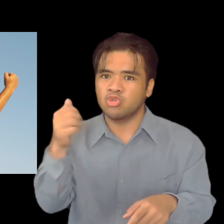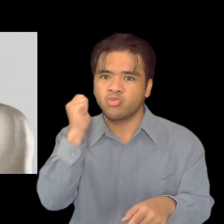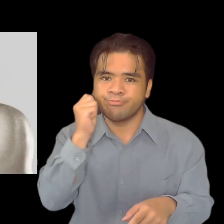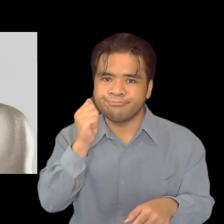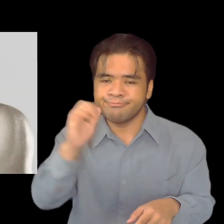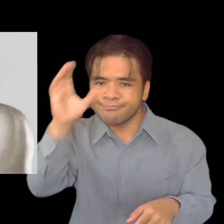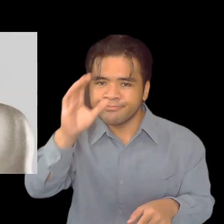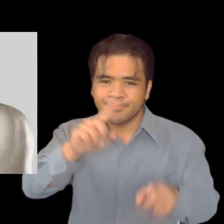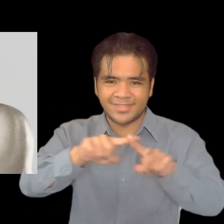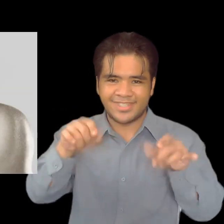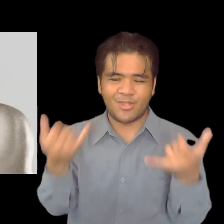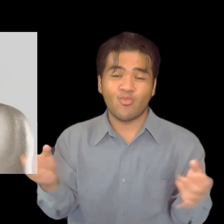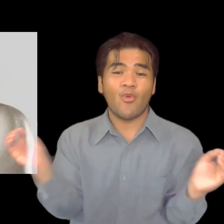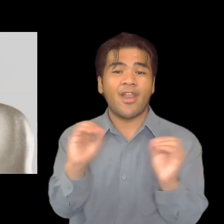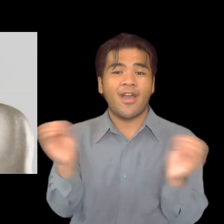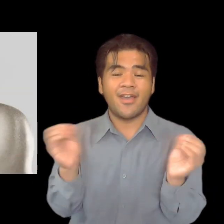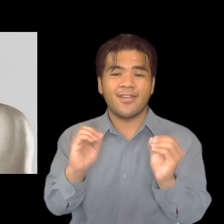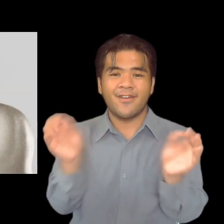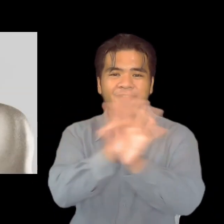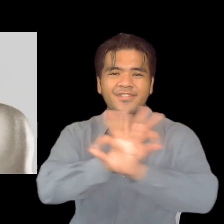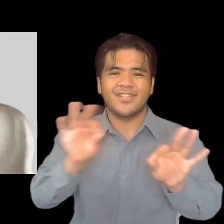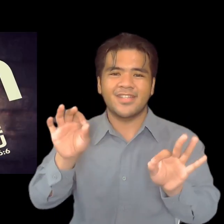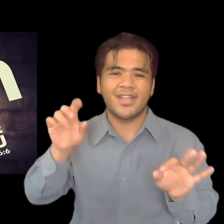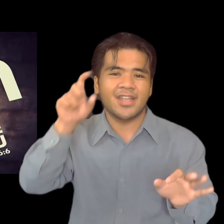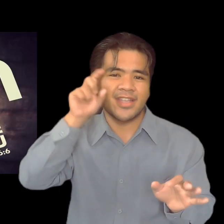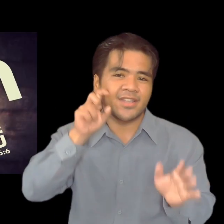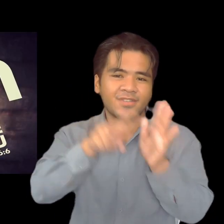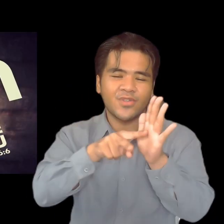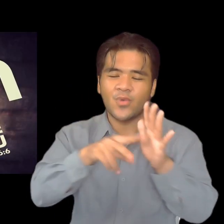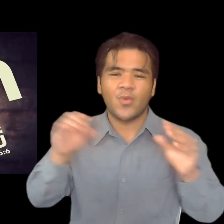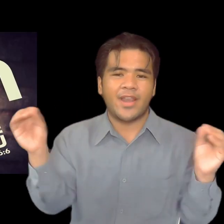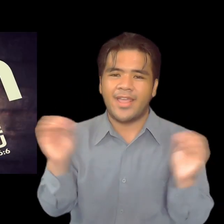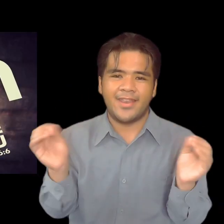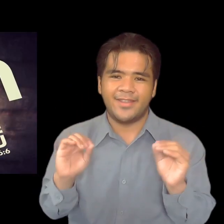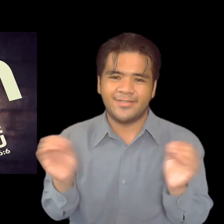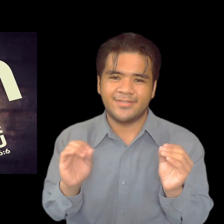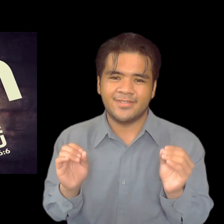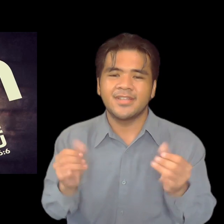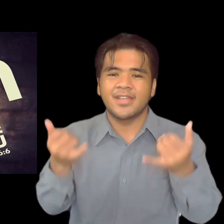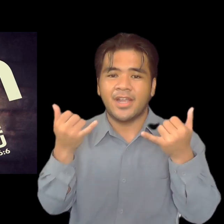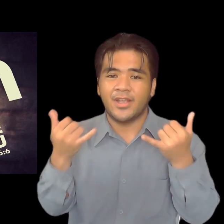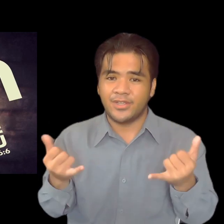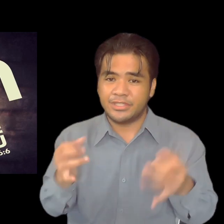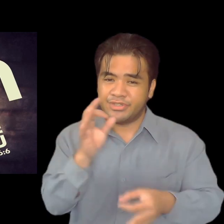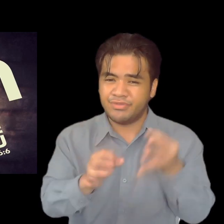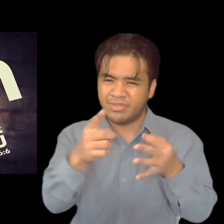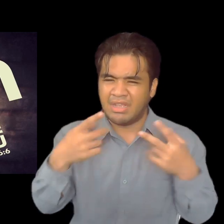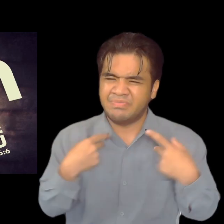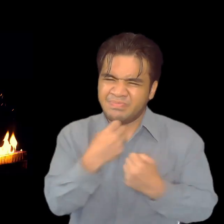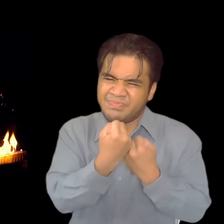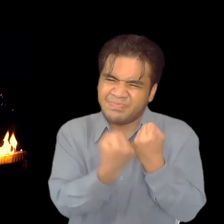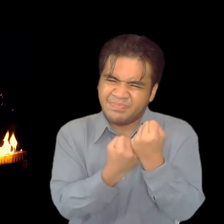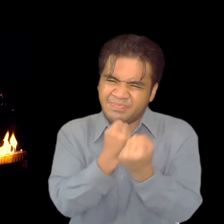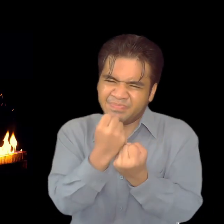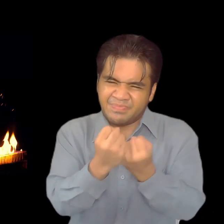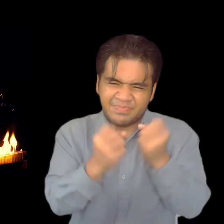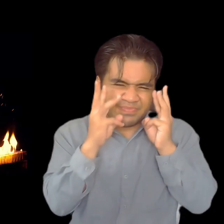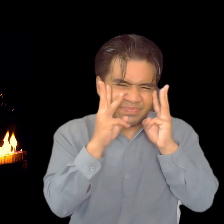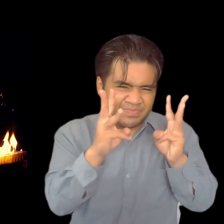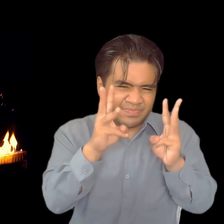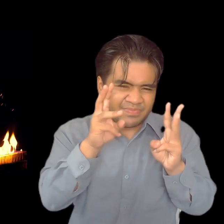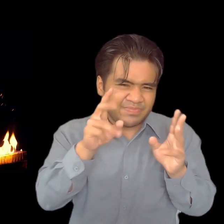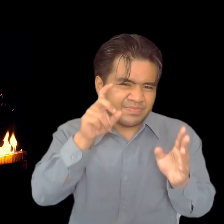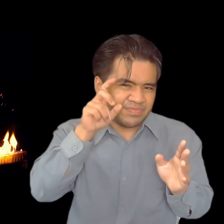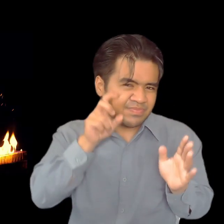years. So, for those of you who are like me, who are still struggling with pornography and sex addiction, the only